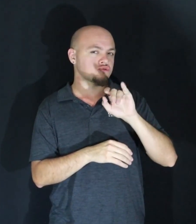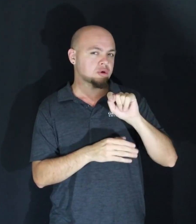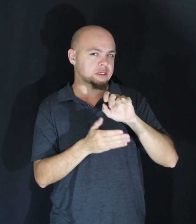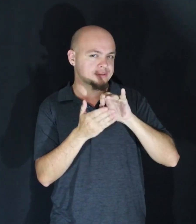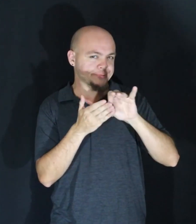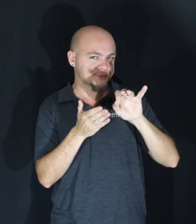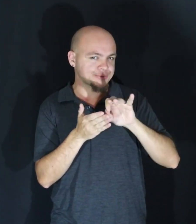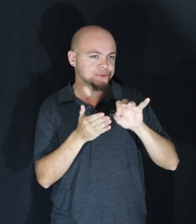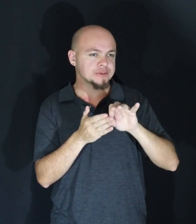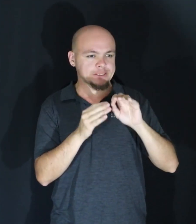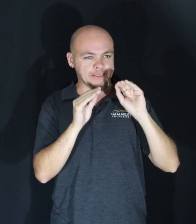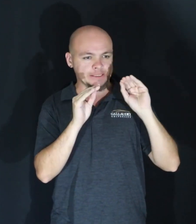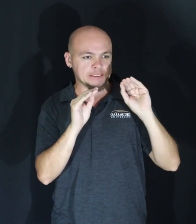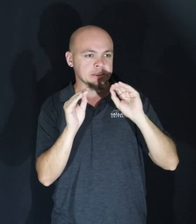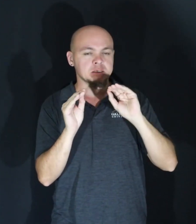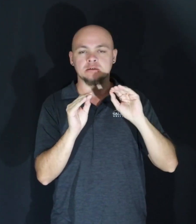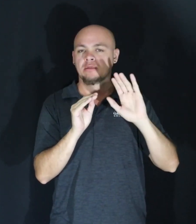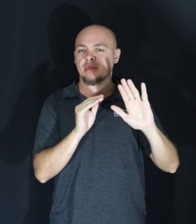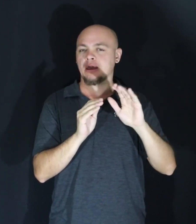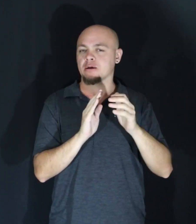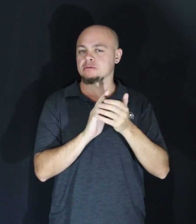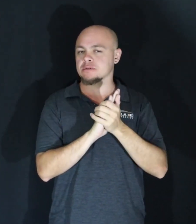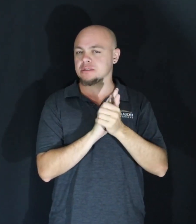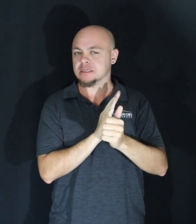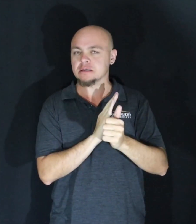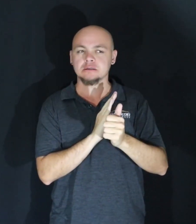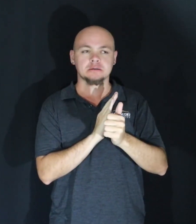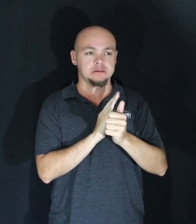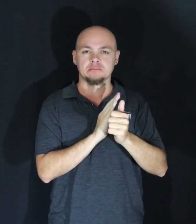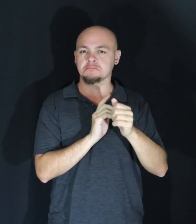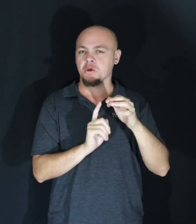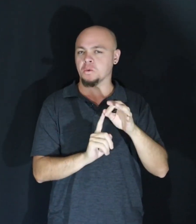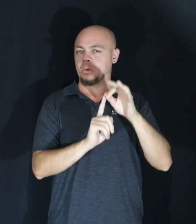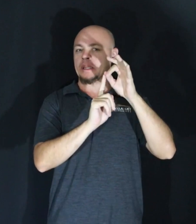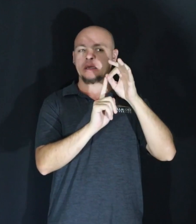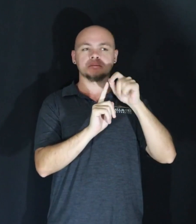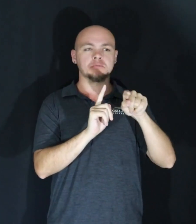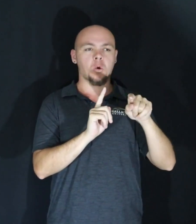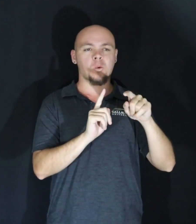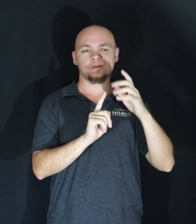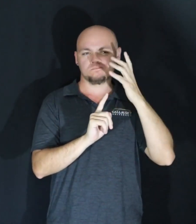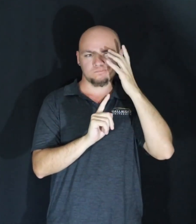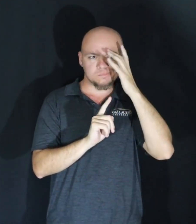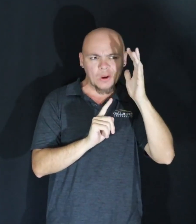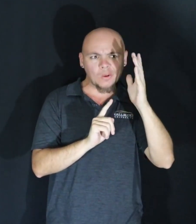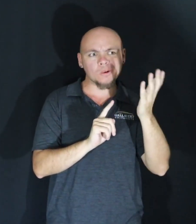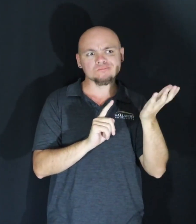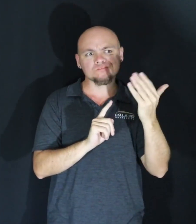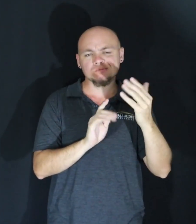out their unique skills and talents to bring their genius out into the world.